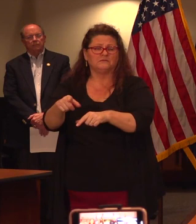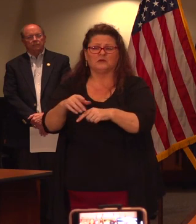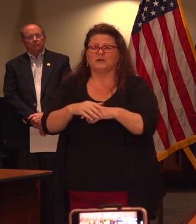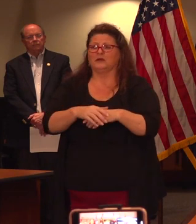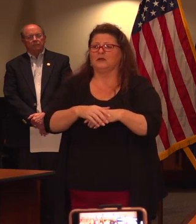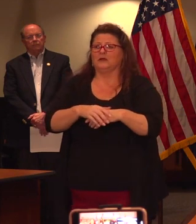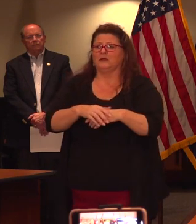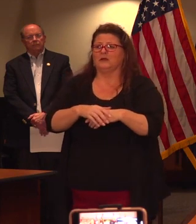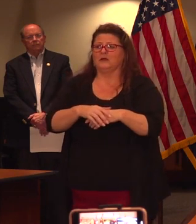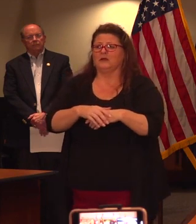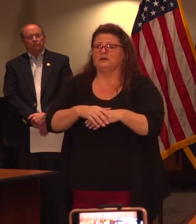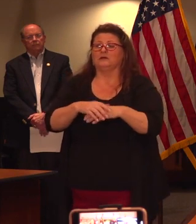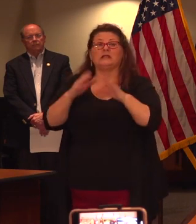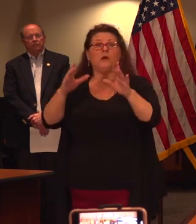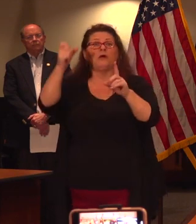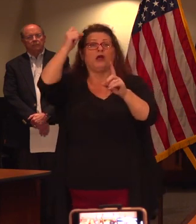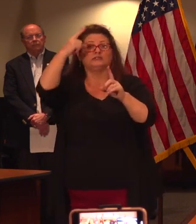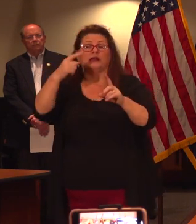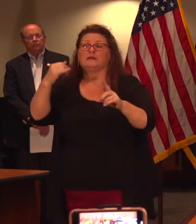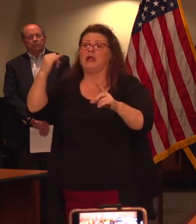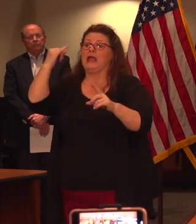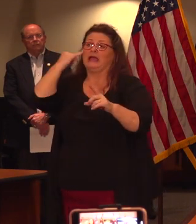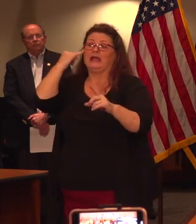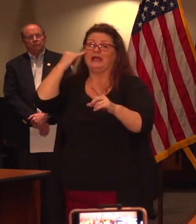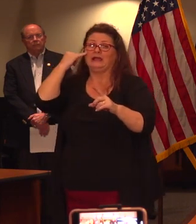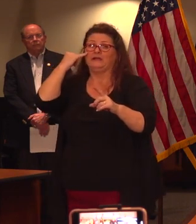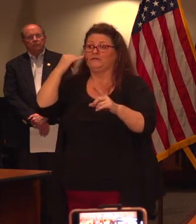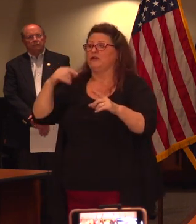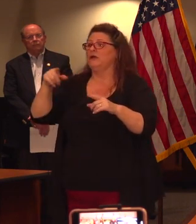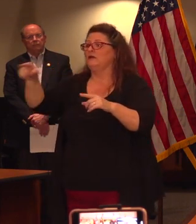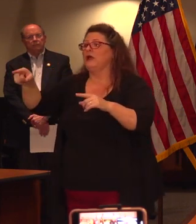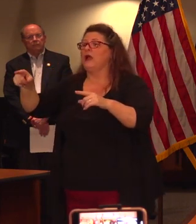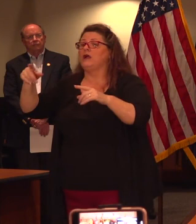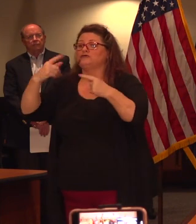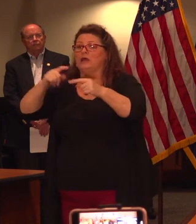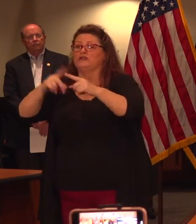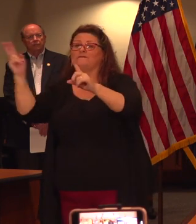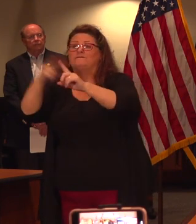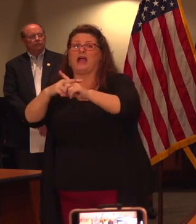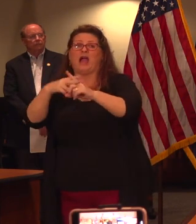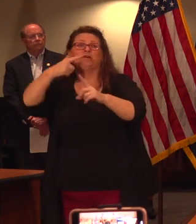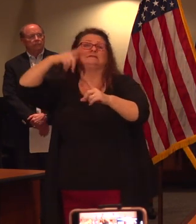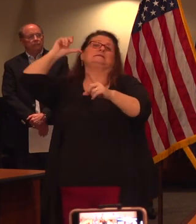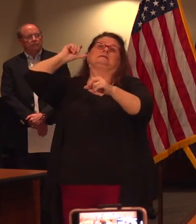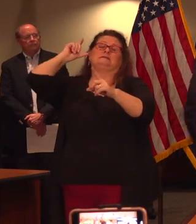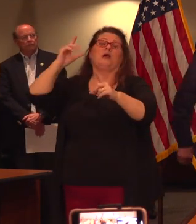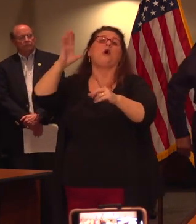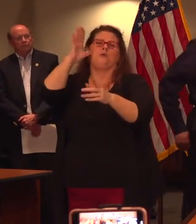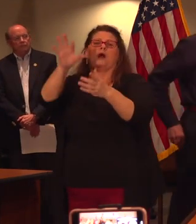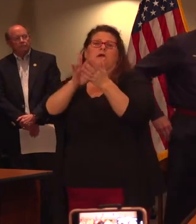would have gotten had their claim gone through immediately, they will get. Let me mention one last thing, Governor, sure, before we shut